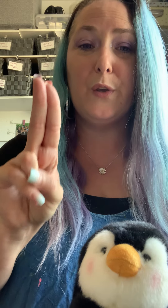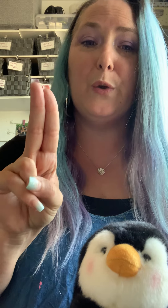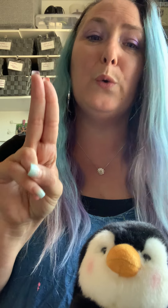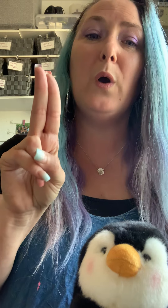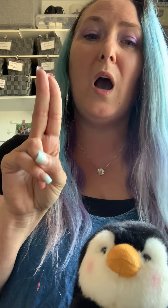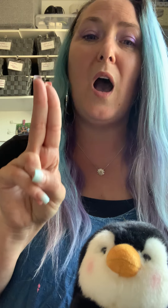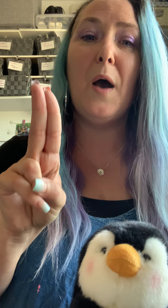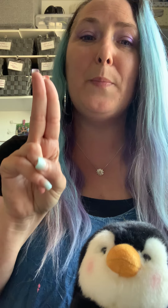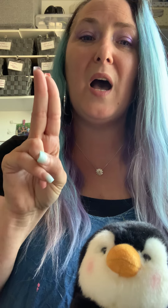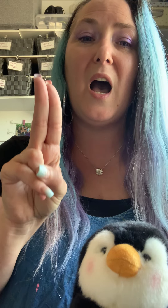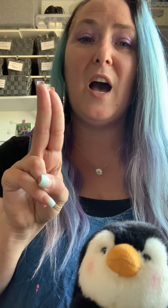U, up, a.